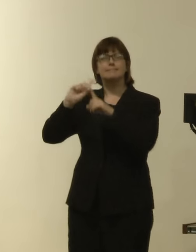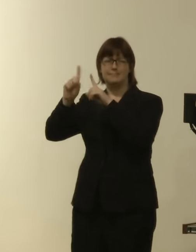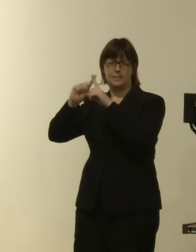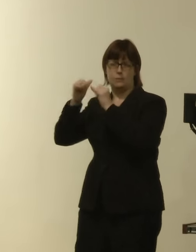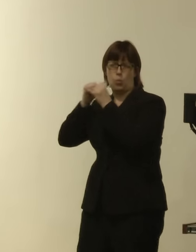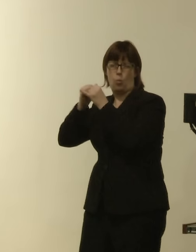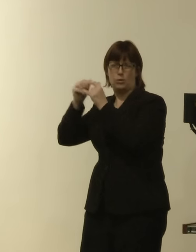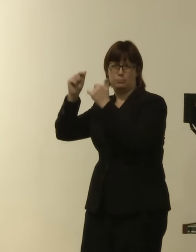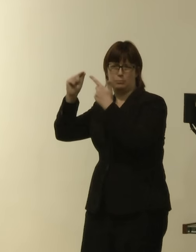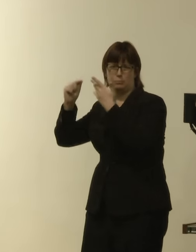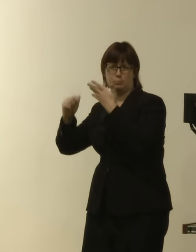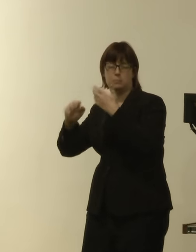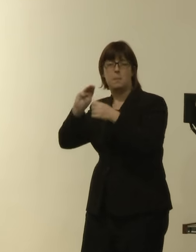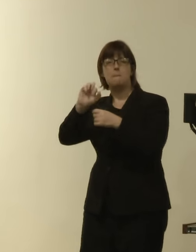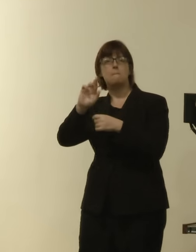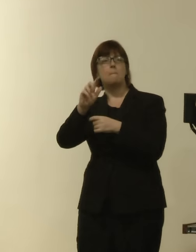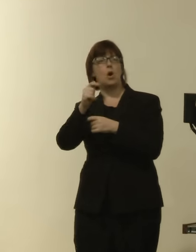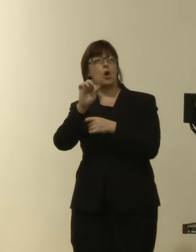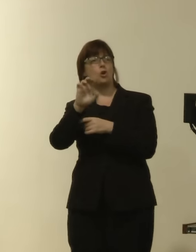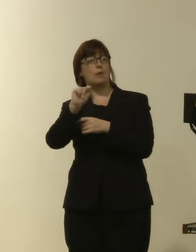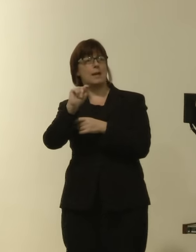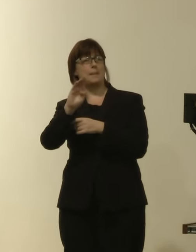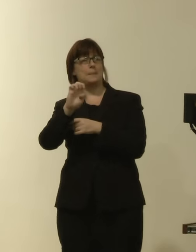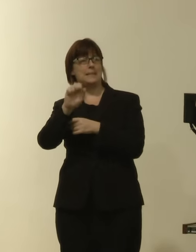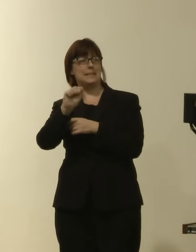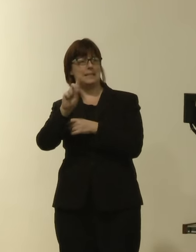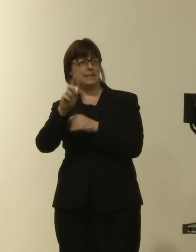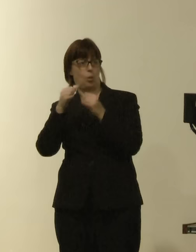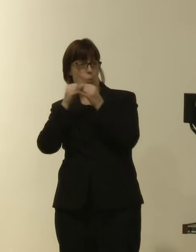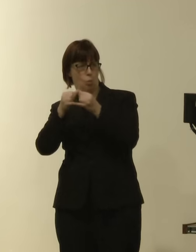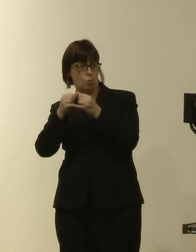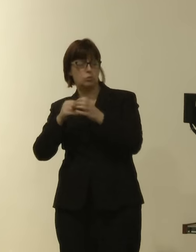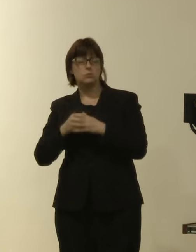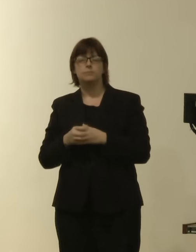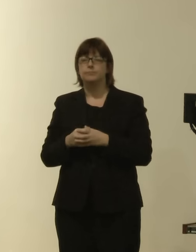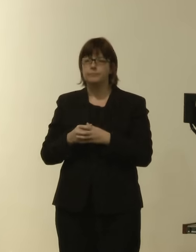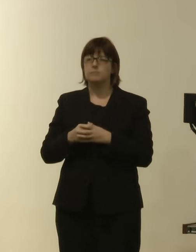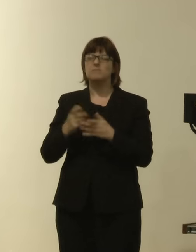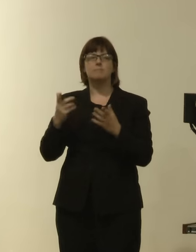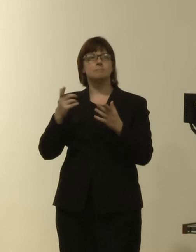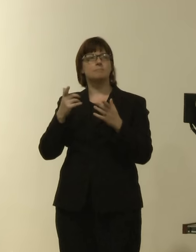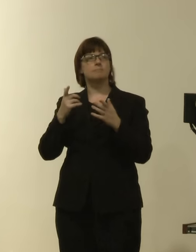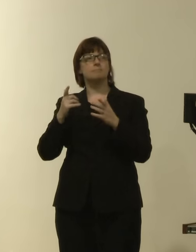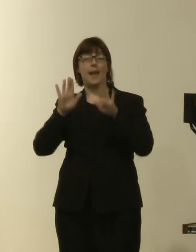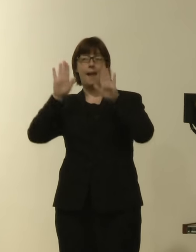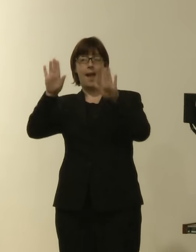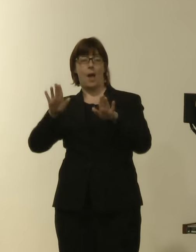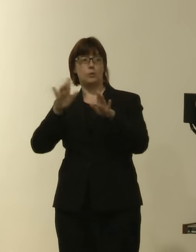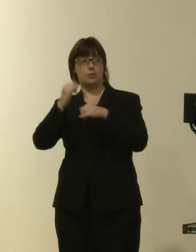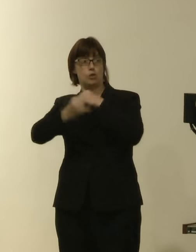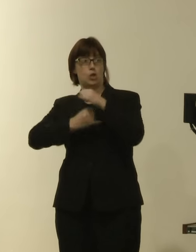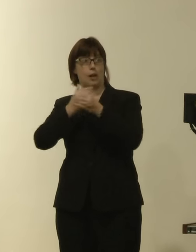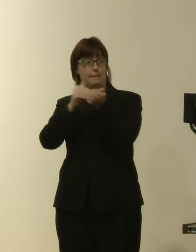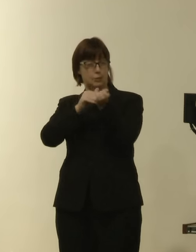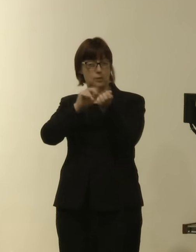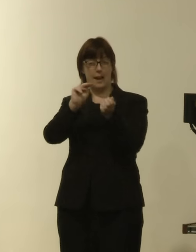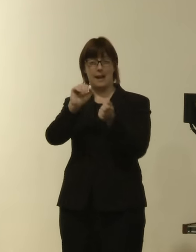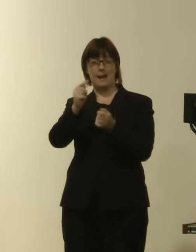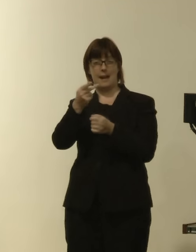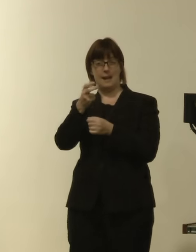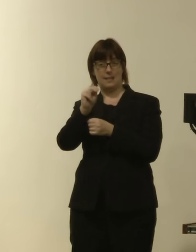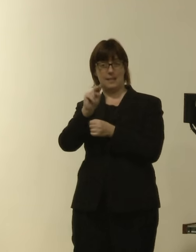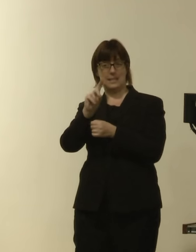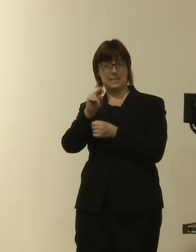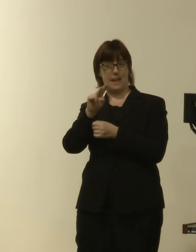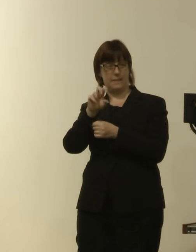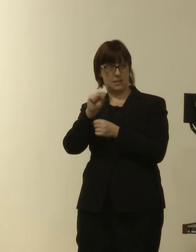Mead Award from the American Anthropological Association, the Outstanding International Physician Nathan Davis Award from the American